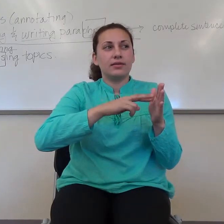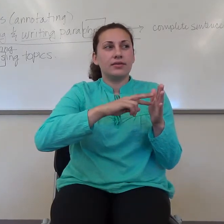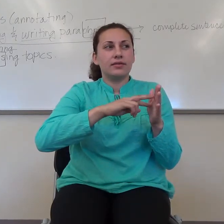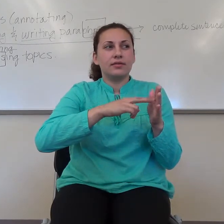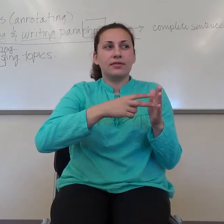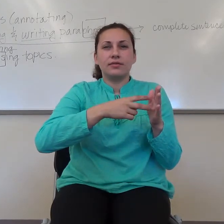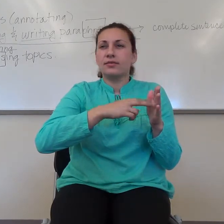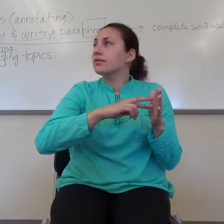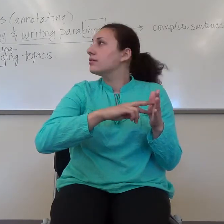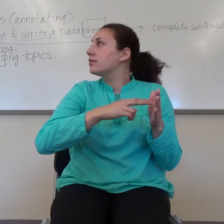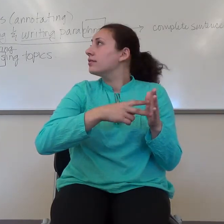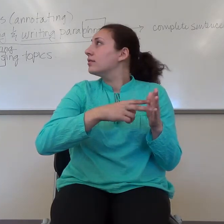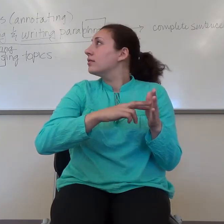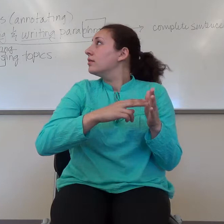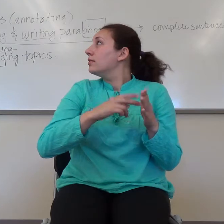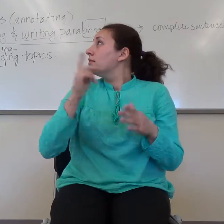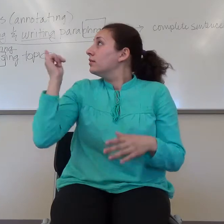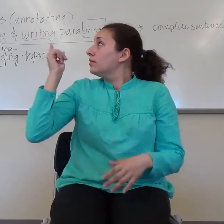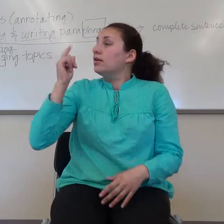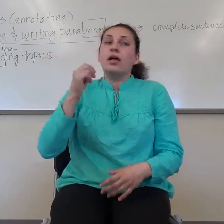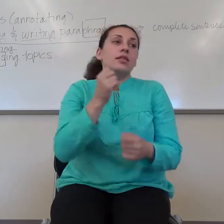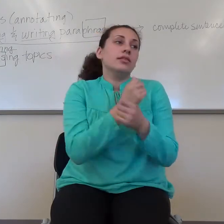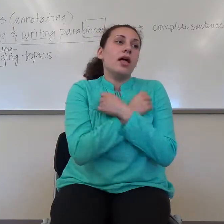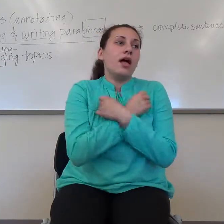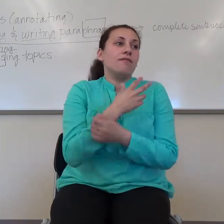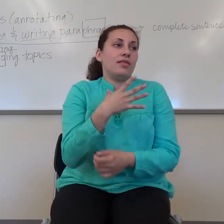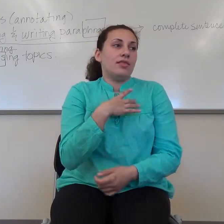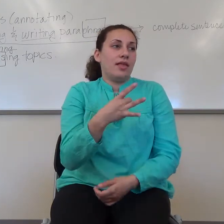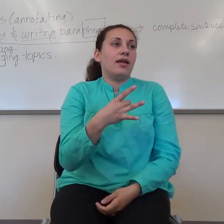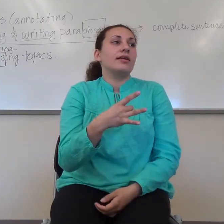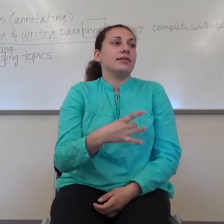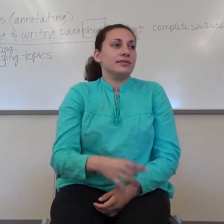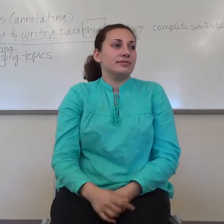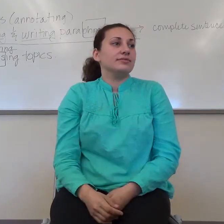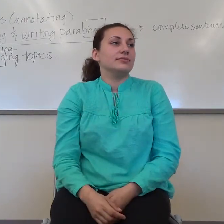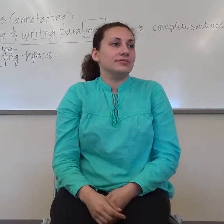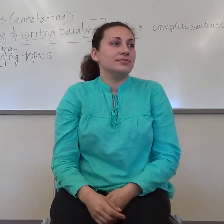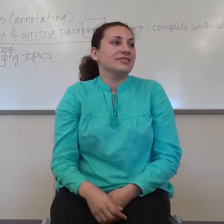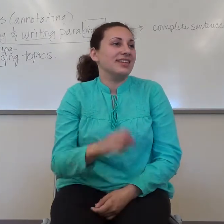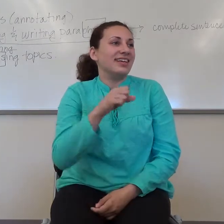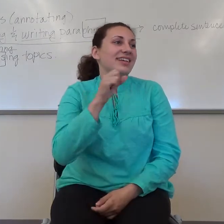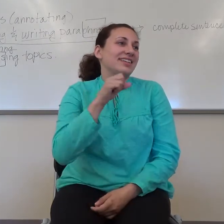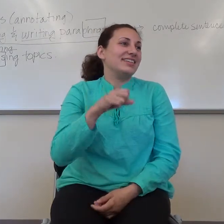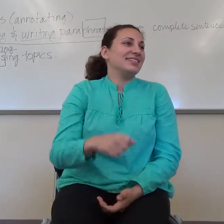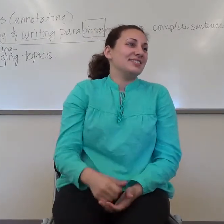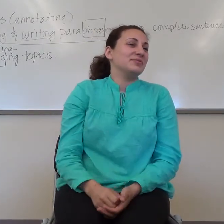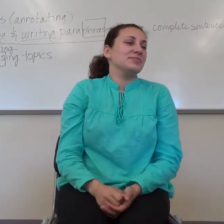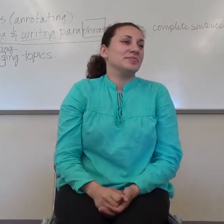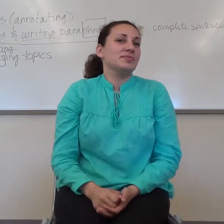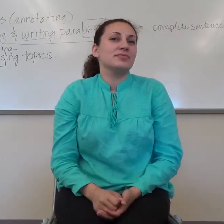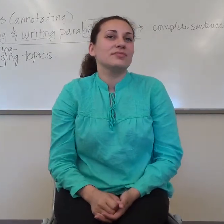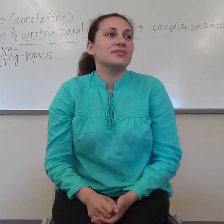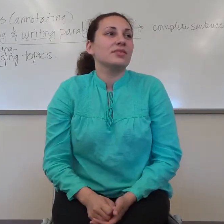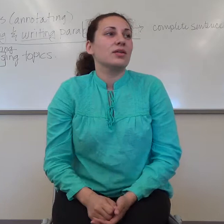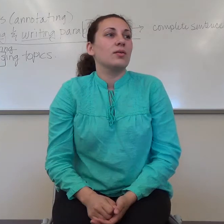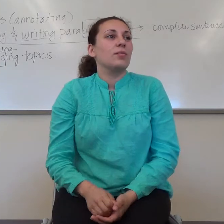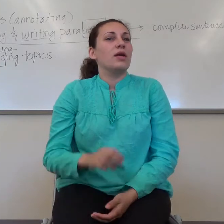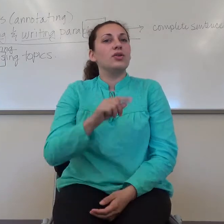one of these things. And remember that you're going to have to use the context, because these are 2